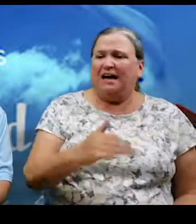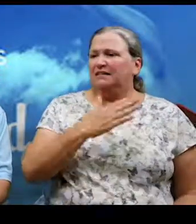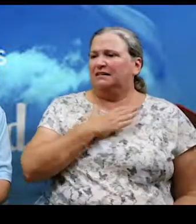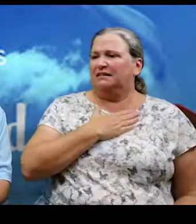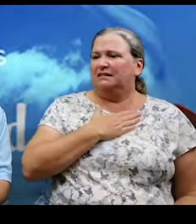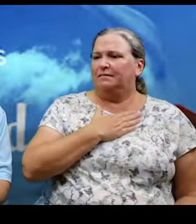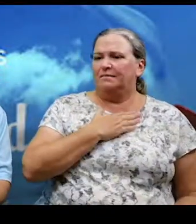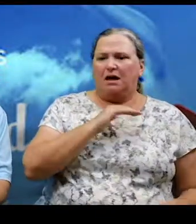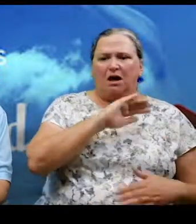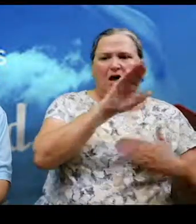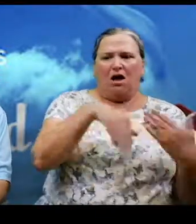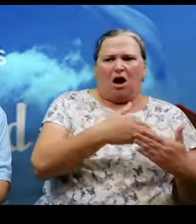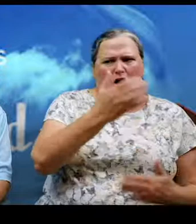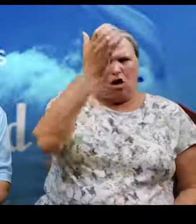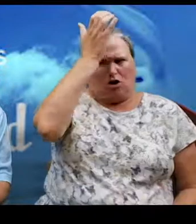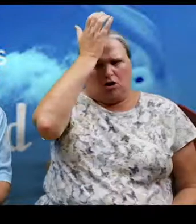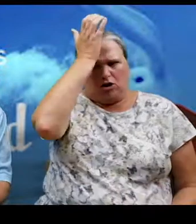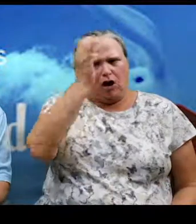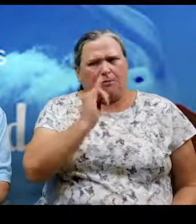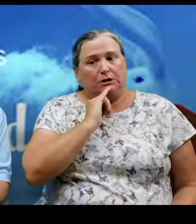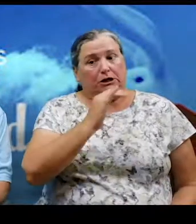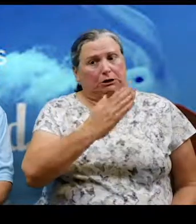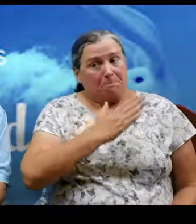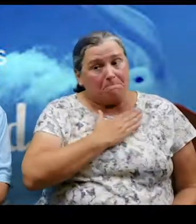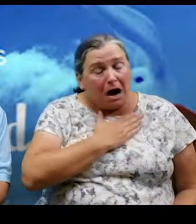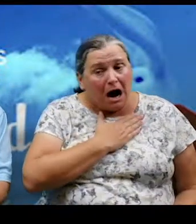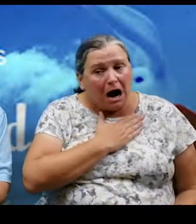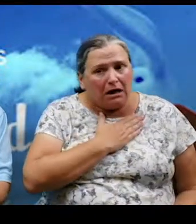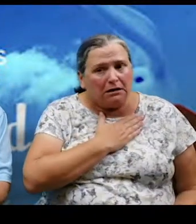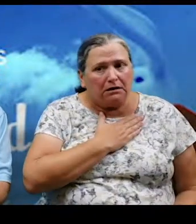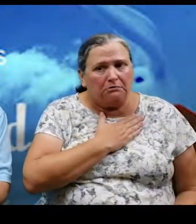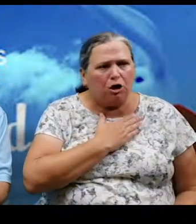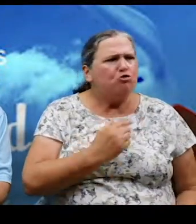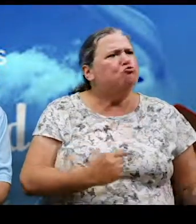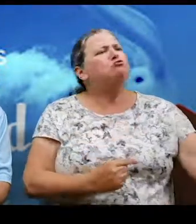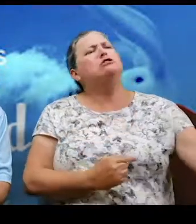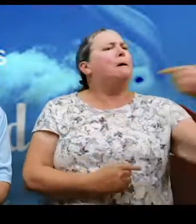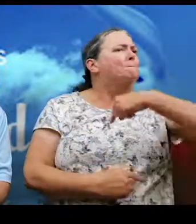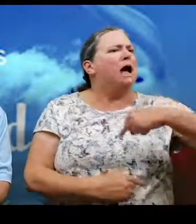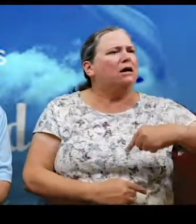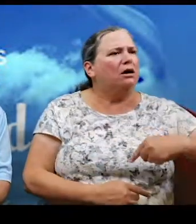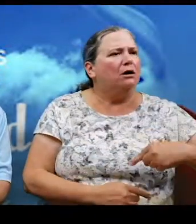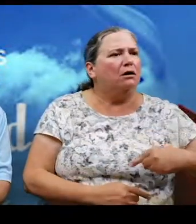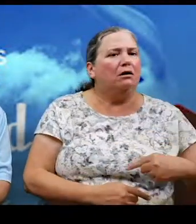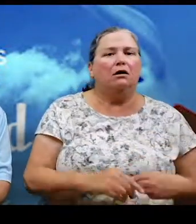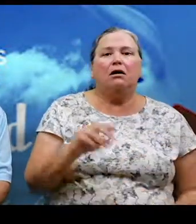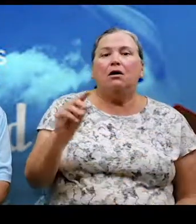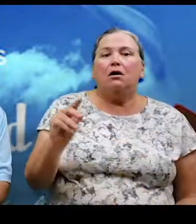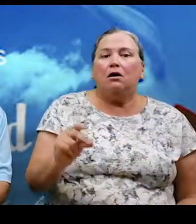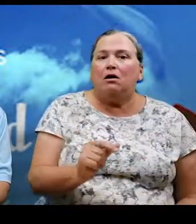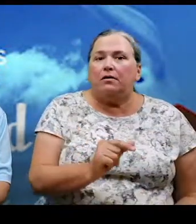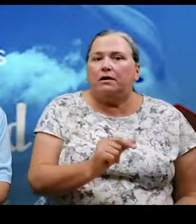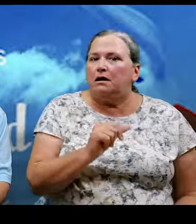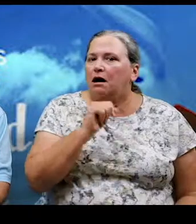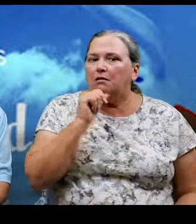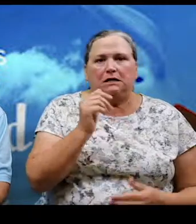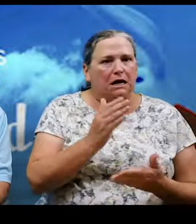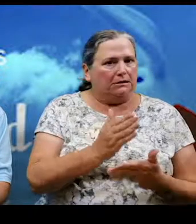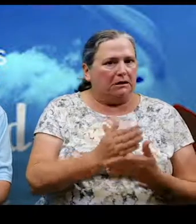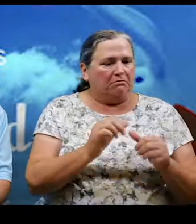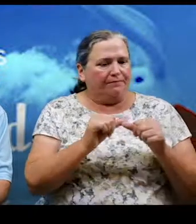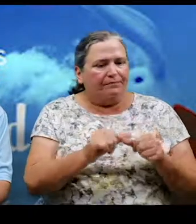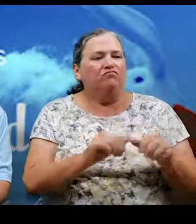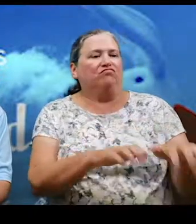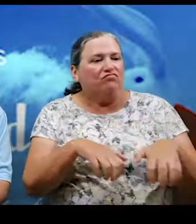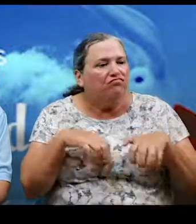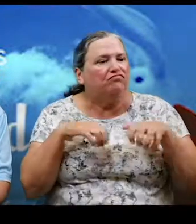All garbages is mine!" Ernest shouted. "You come back here!" But the little dog did not stop.